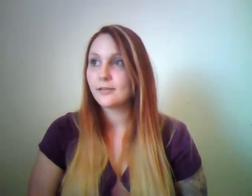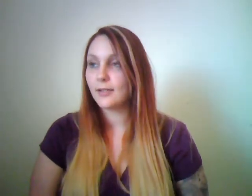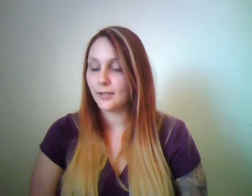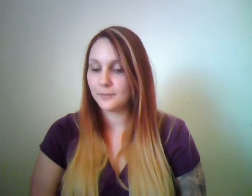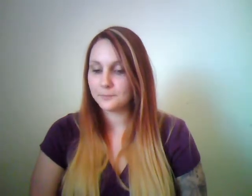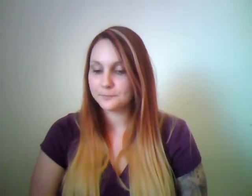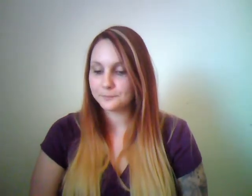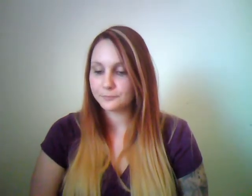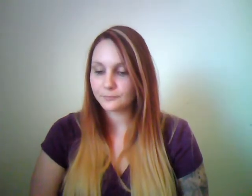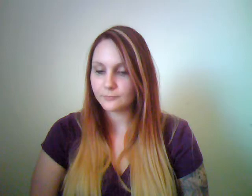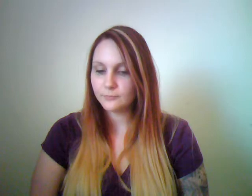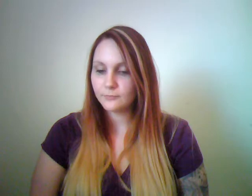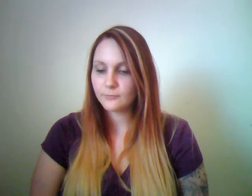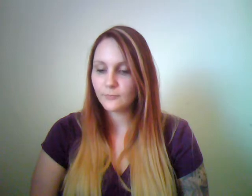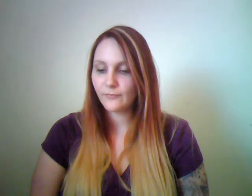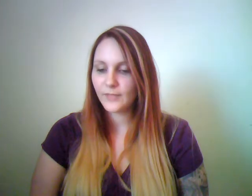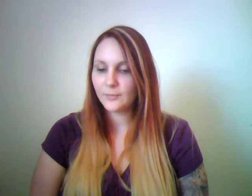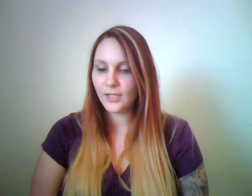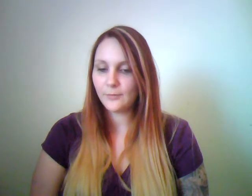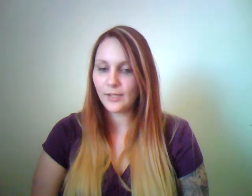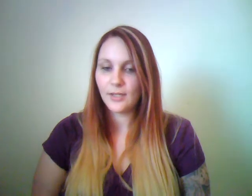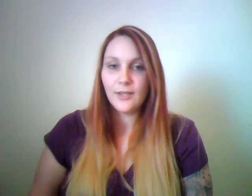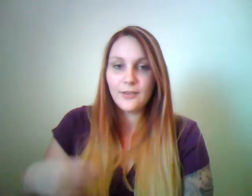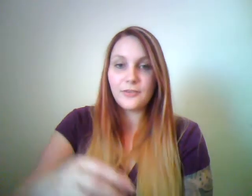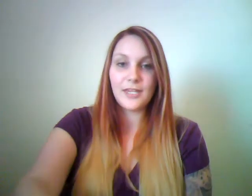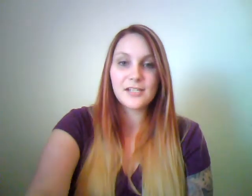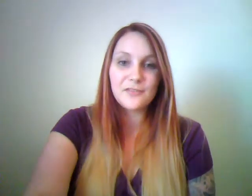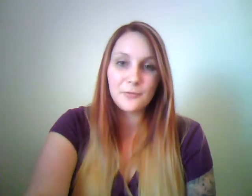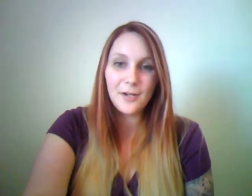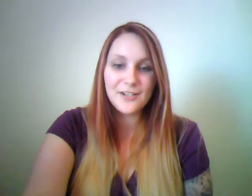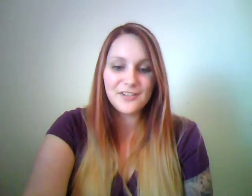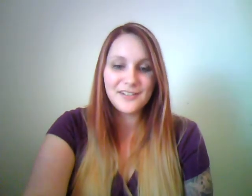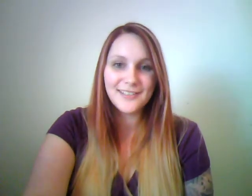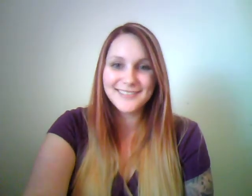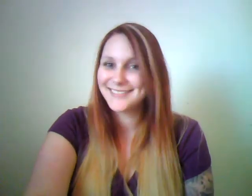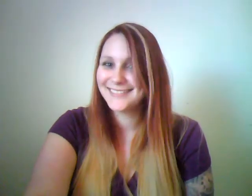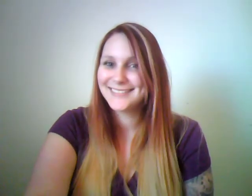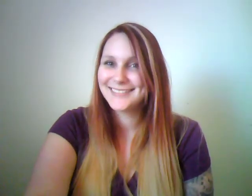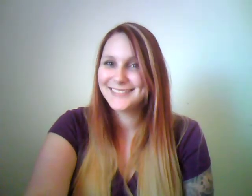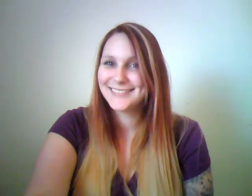next. But anyway, thanks for watching.